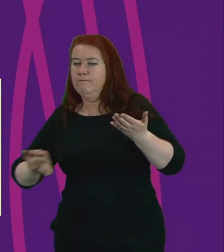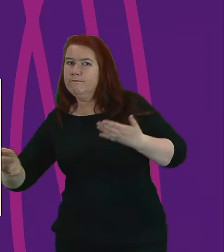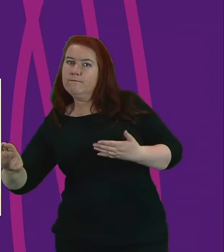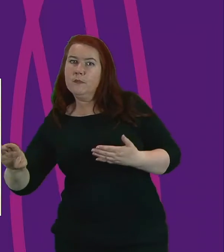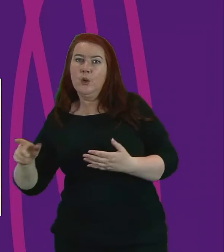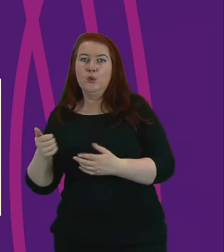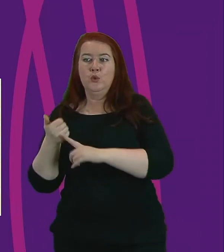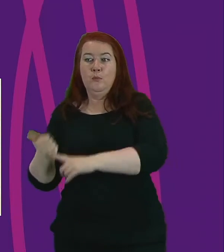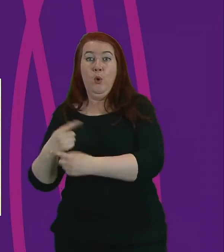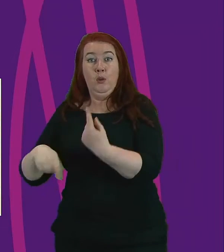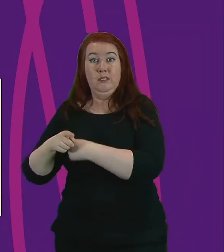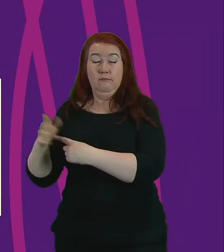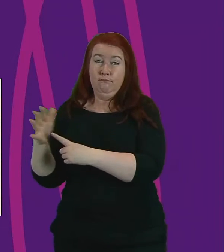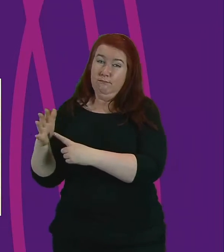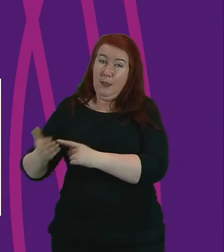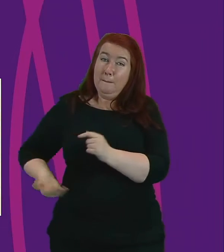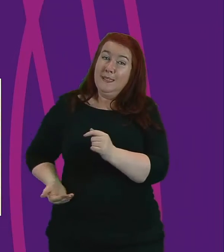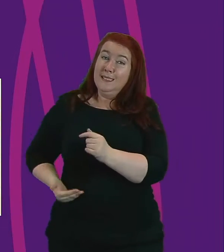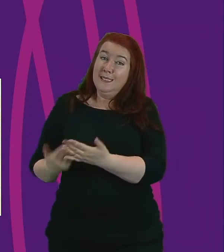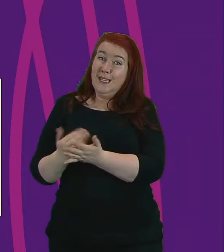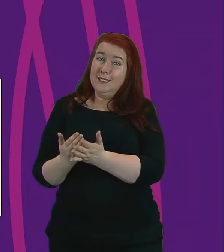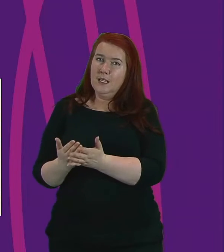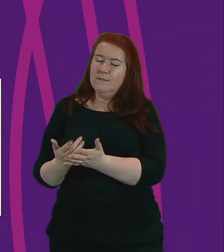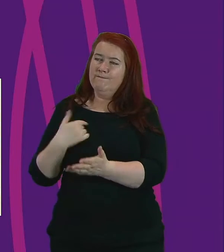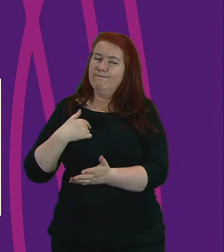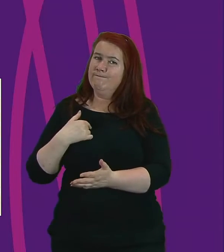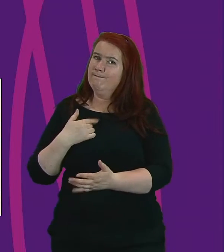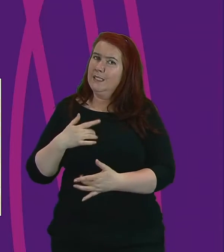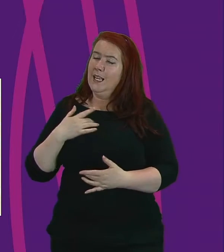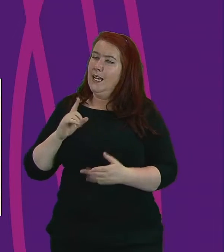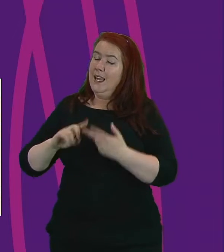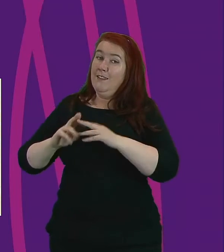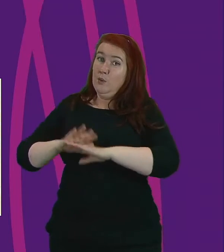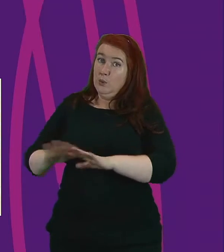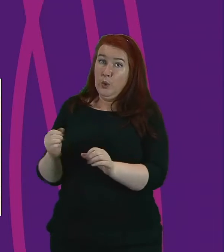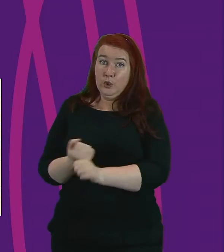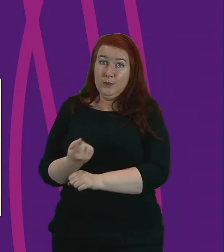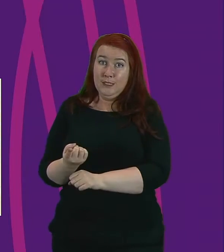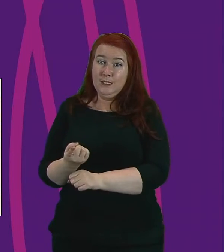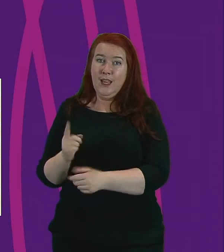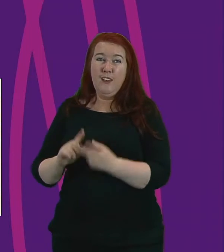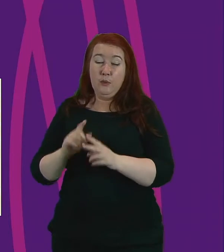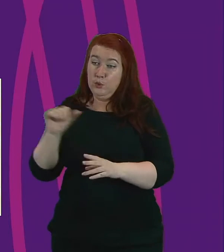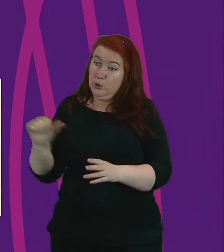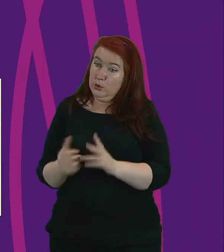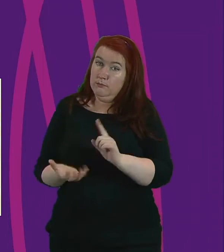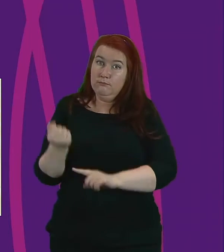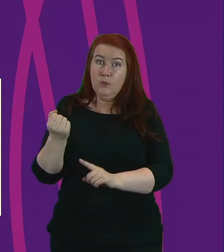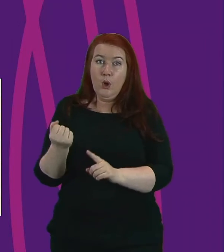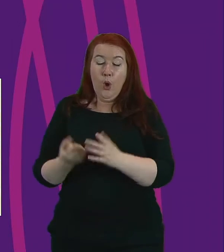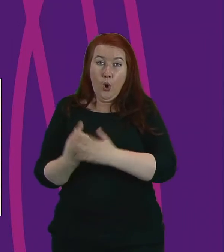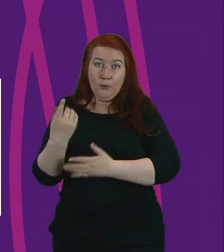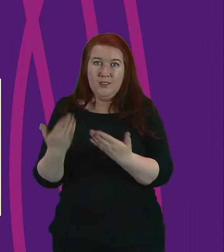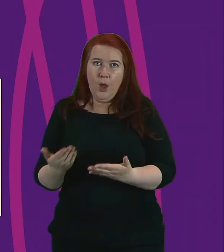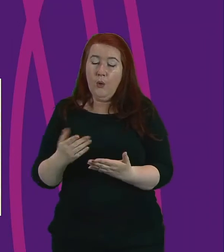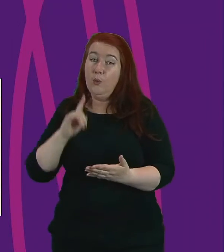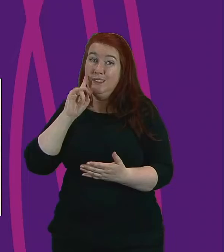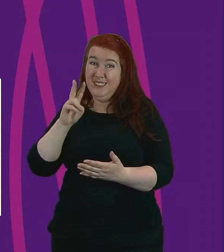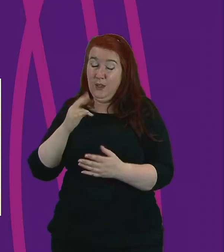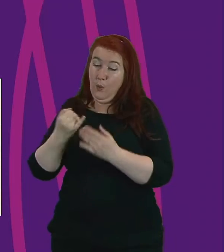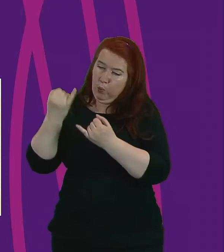vital business sectors. I fear if we do not do so, and we do not take this opportunity now, we will see a greater economic impact